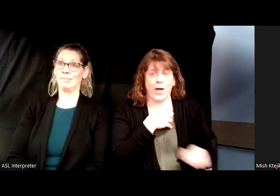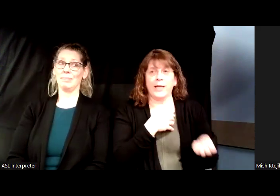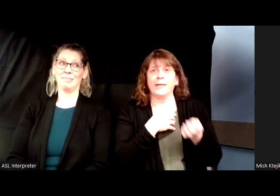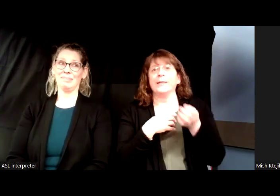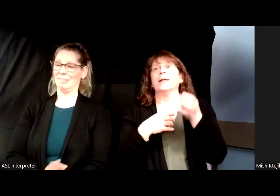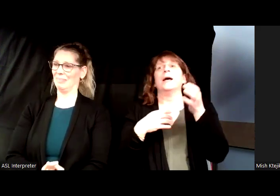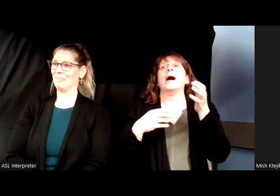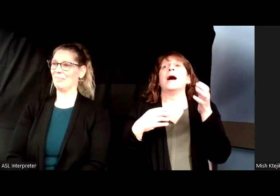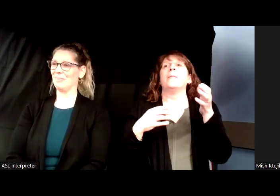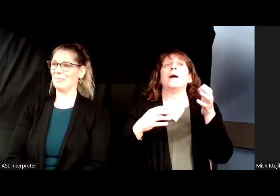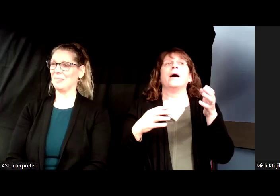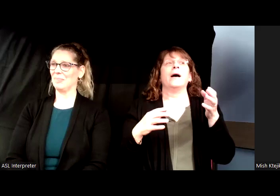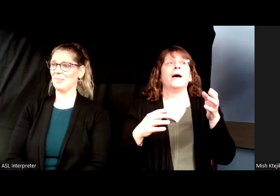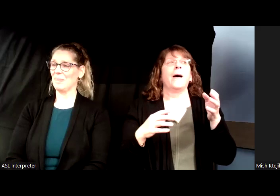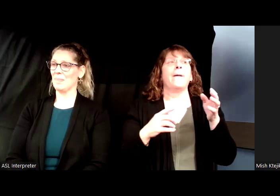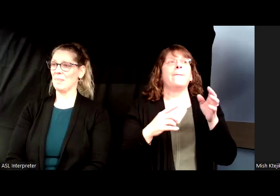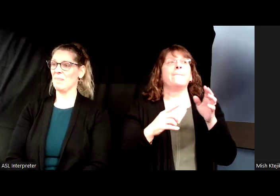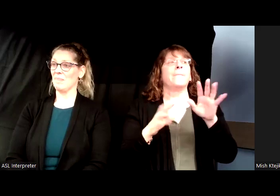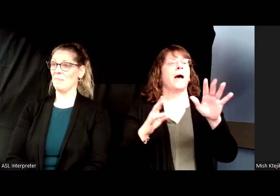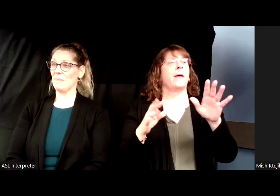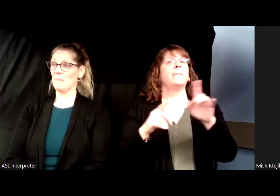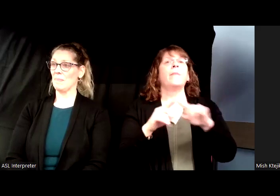over. Thank you, and this is Tammy speaking.